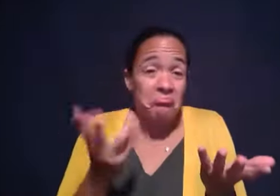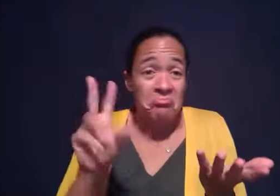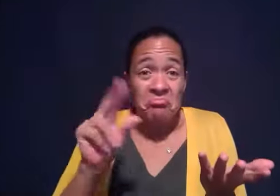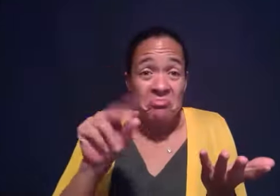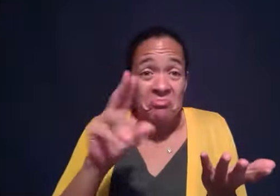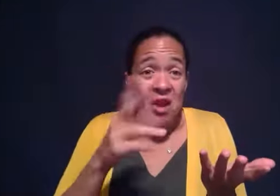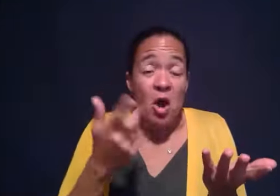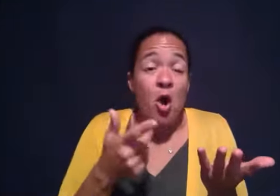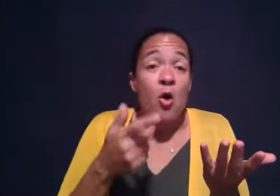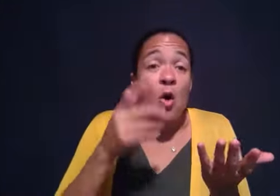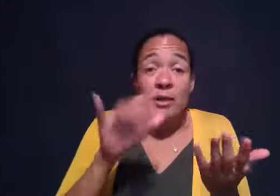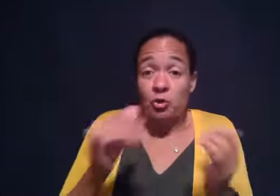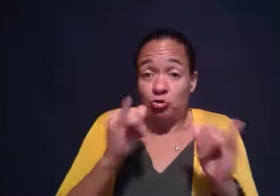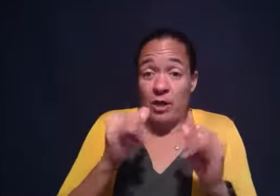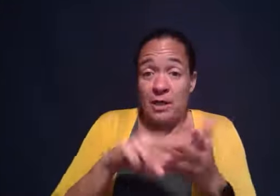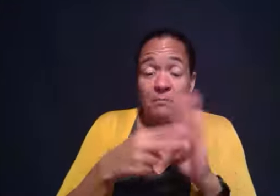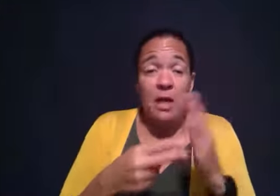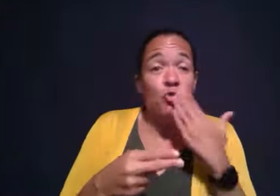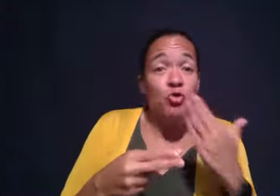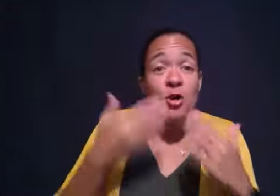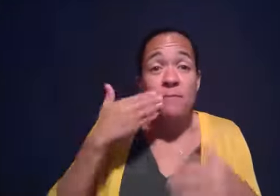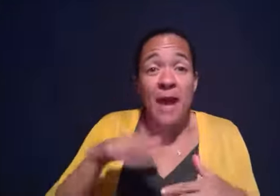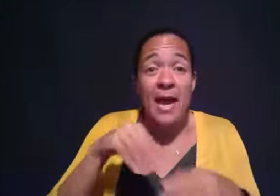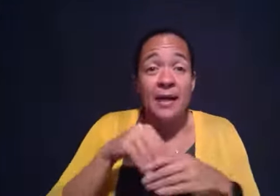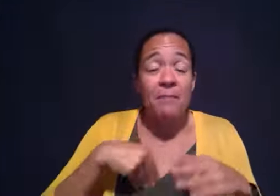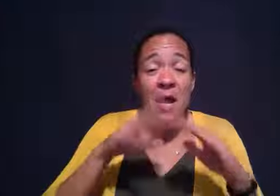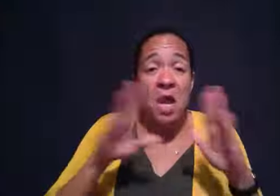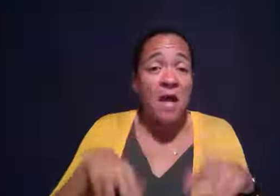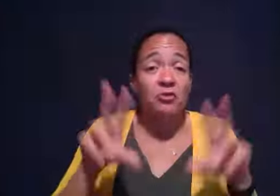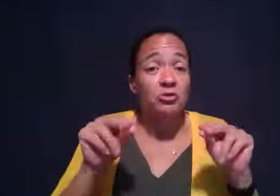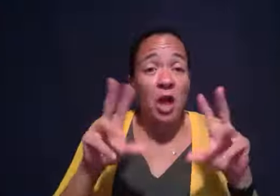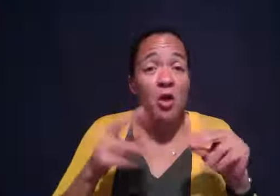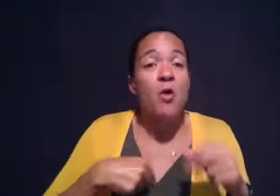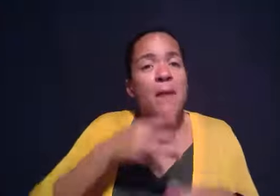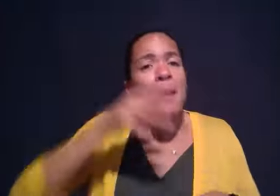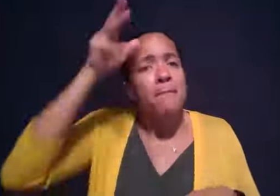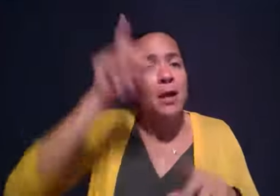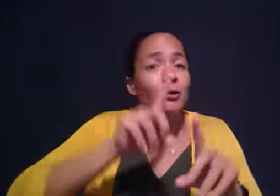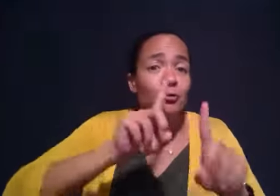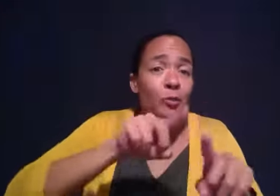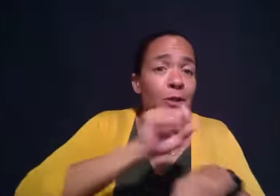And what my parents did was they went to work and they went to church and they did the right thing even when nobody was looking.